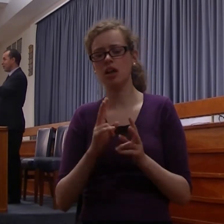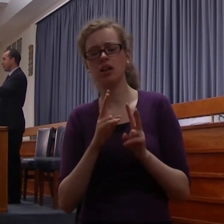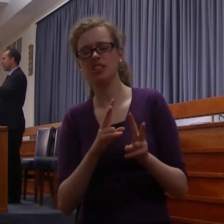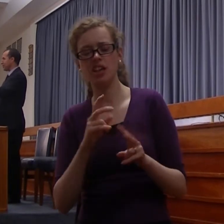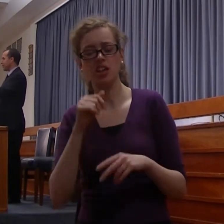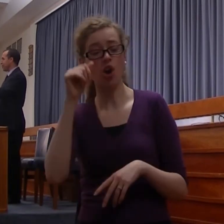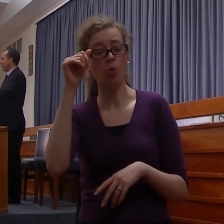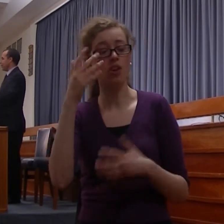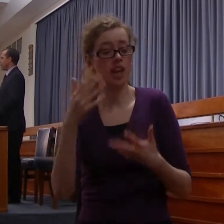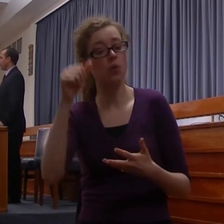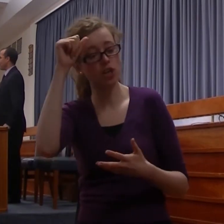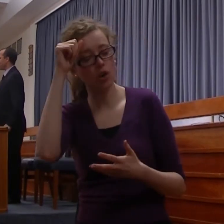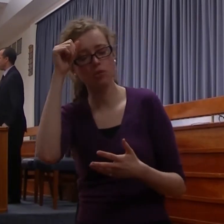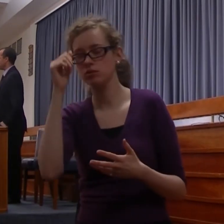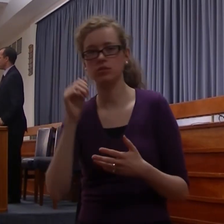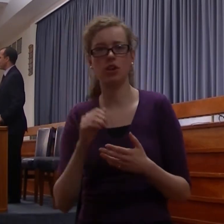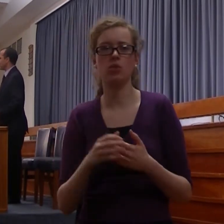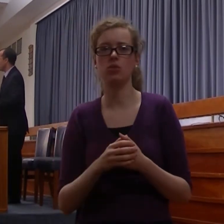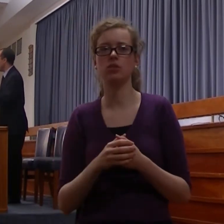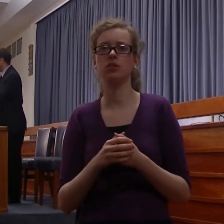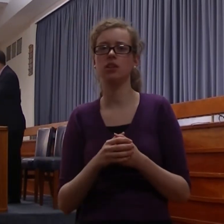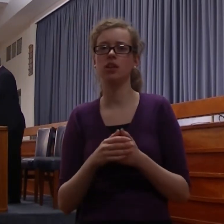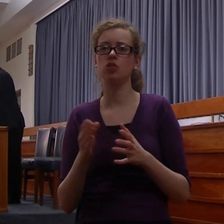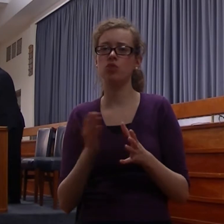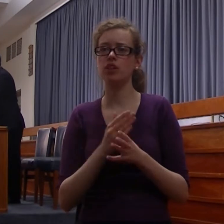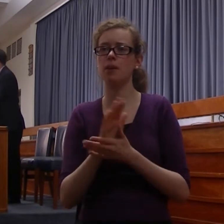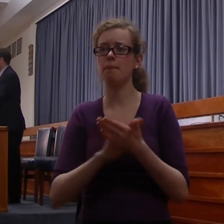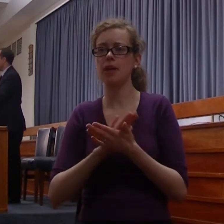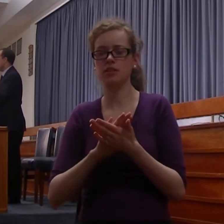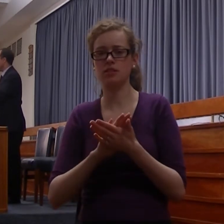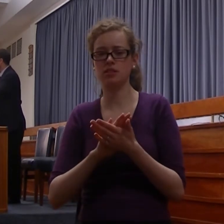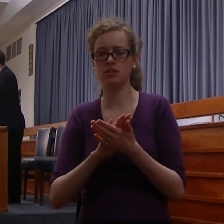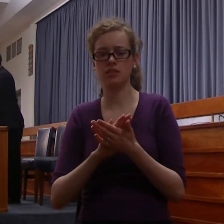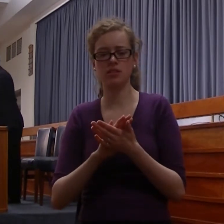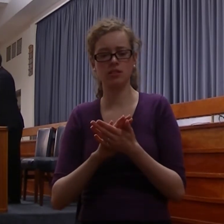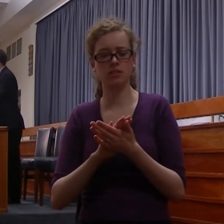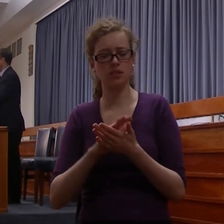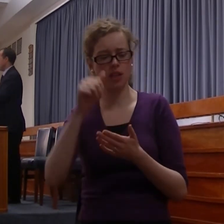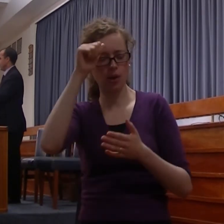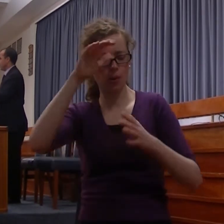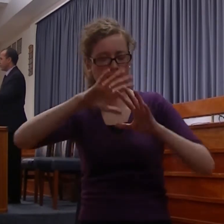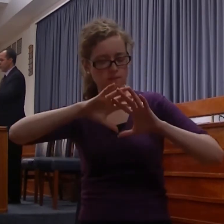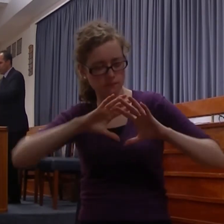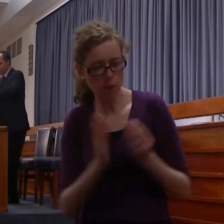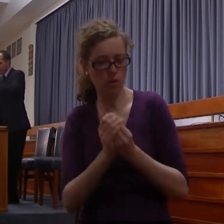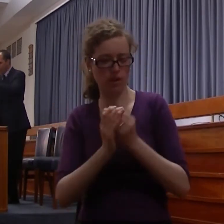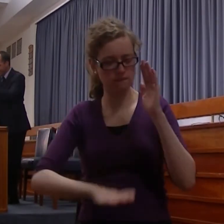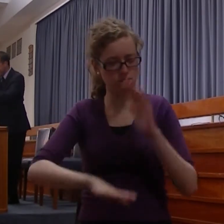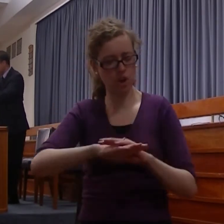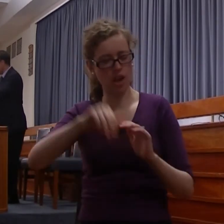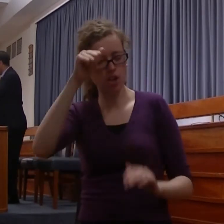there, it's not just an intellectual knowledge, or I see something and I know about it. The word